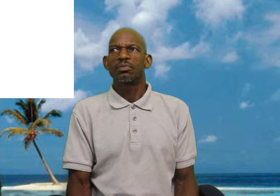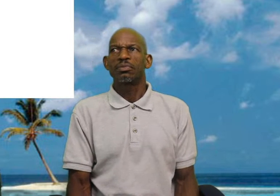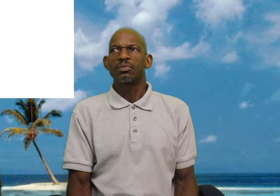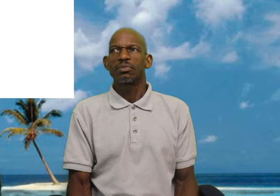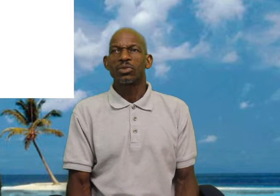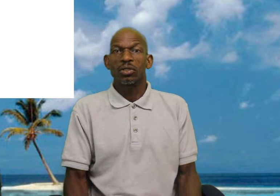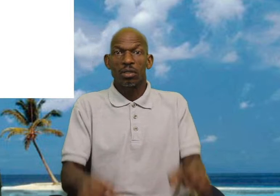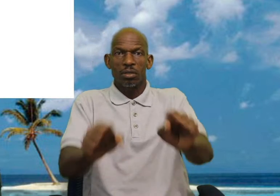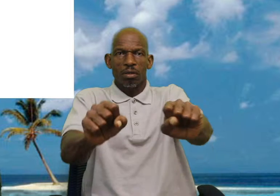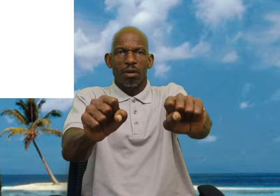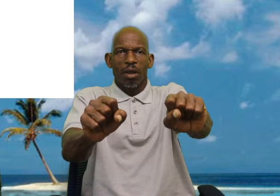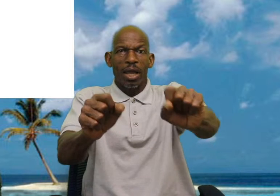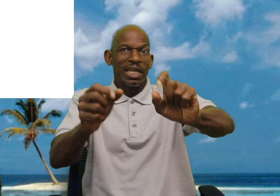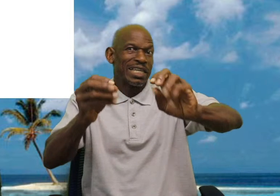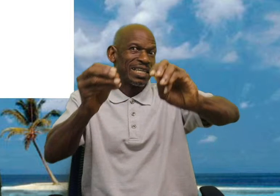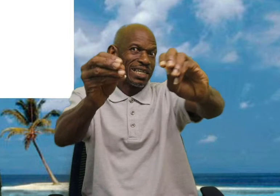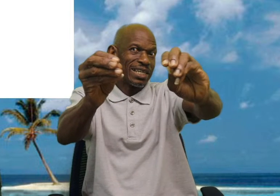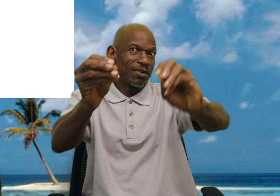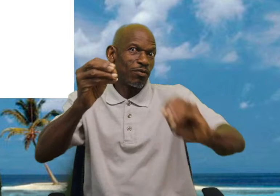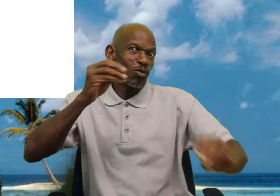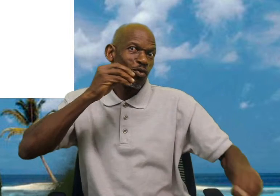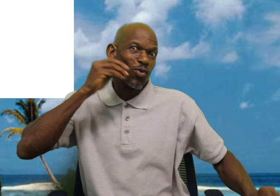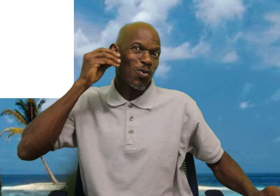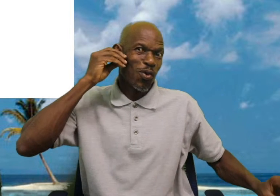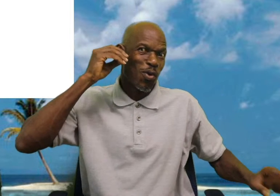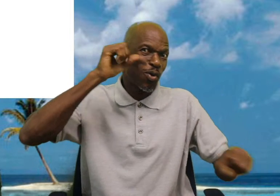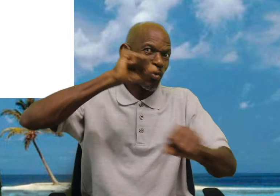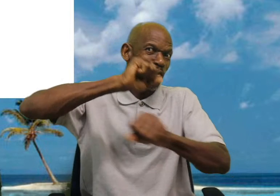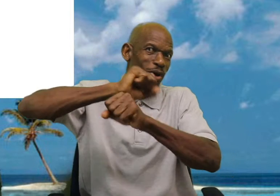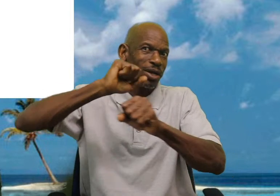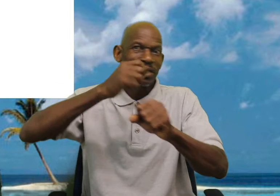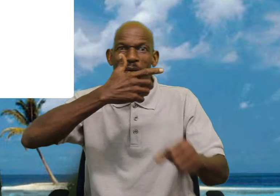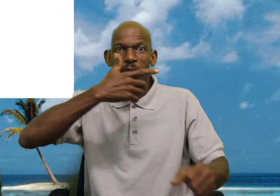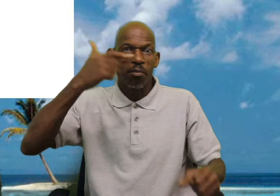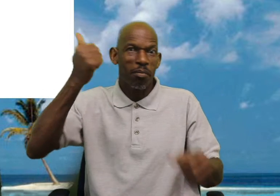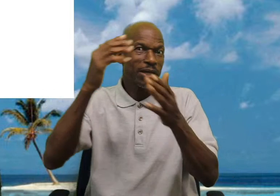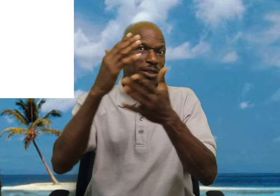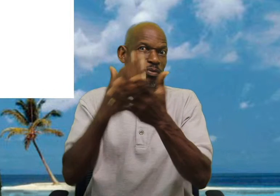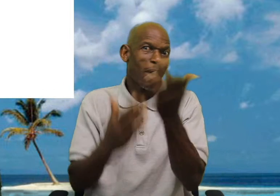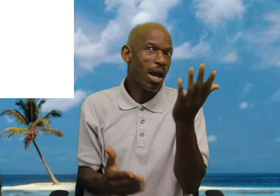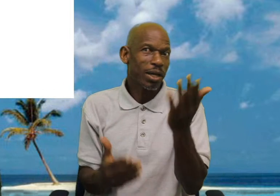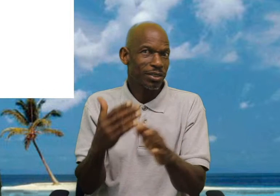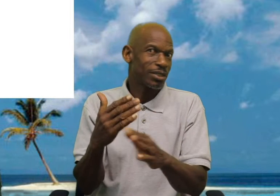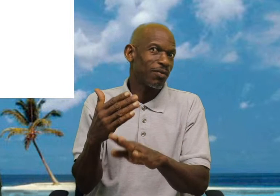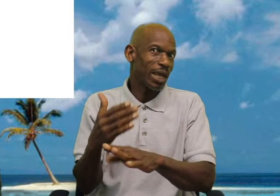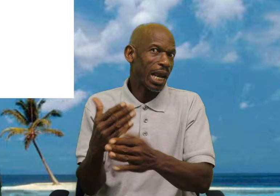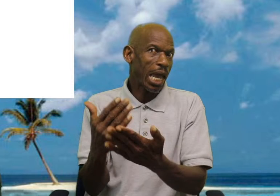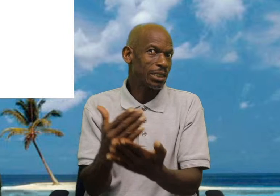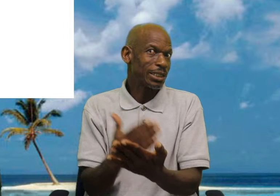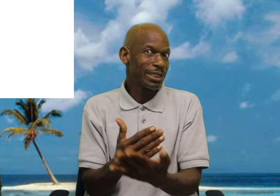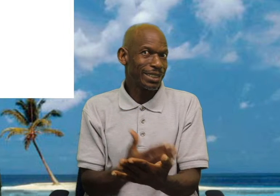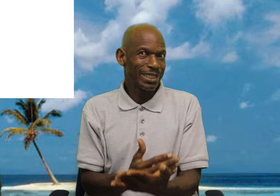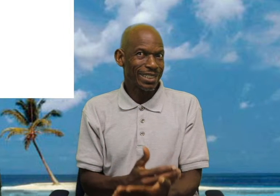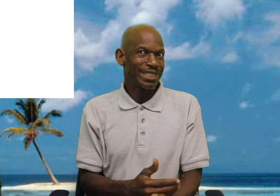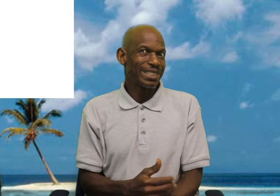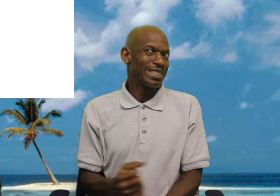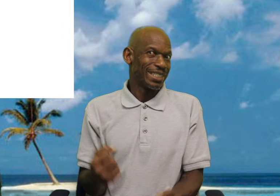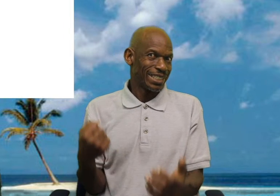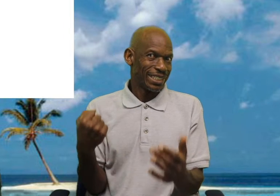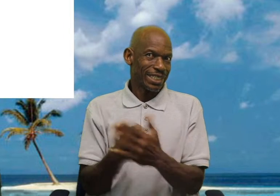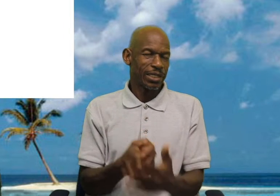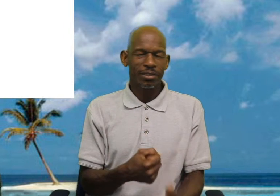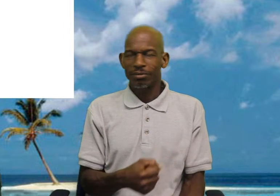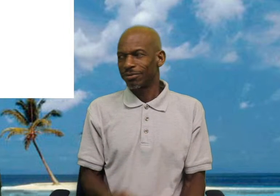you a little exercise for home lesson. You know, that is the main thing, home lesson. I want you